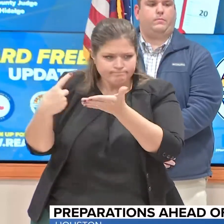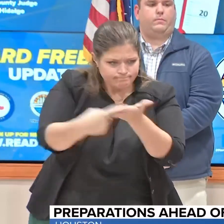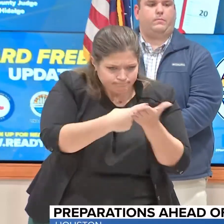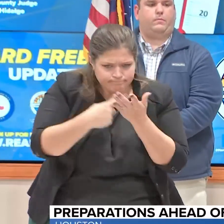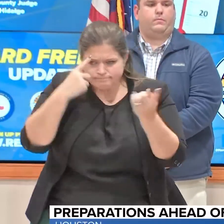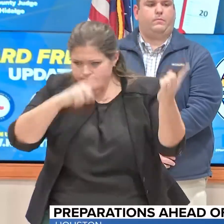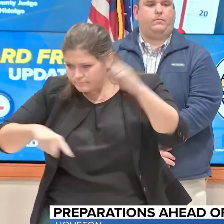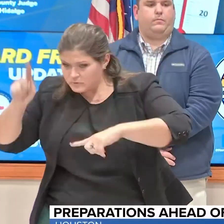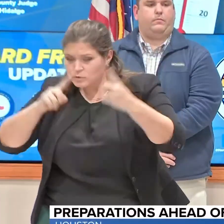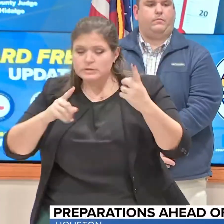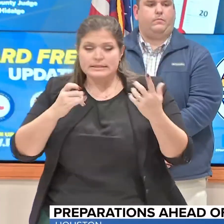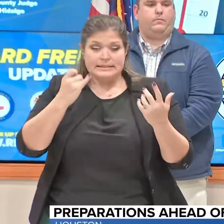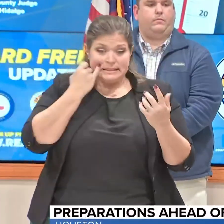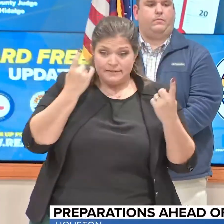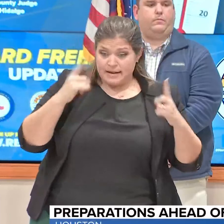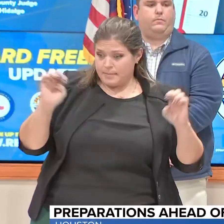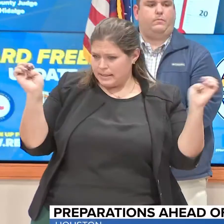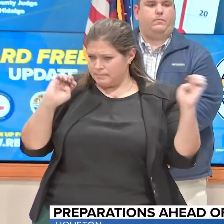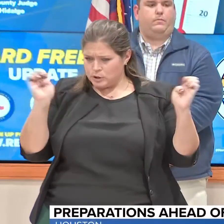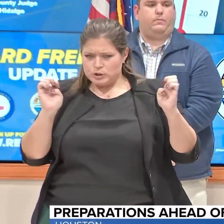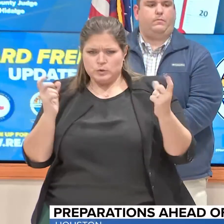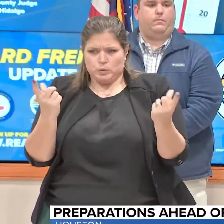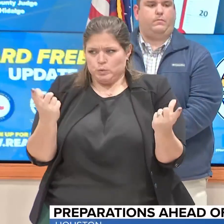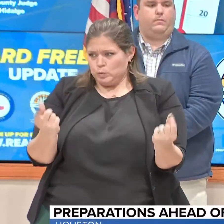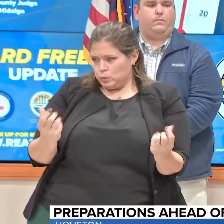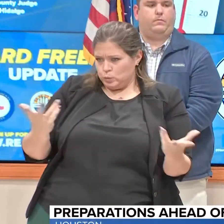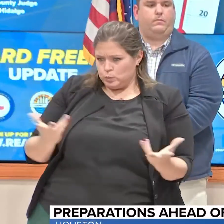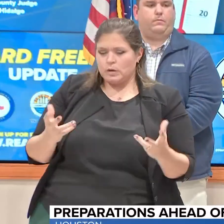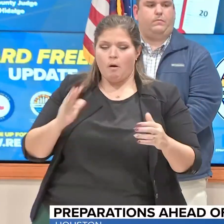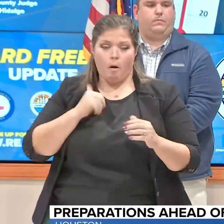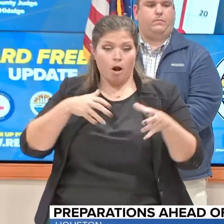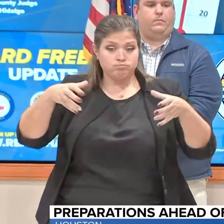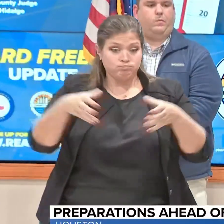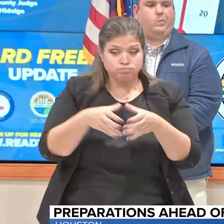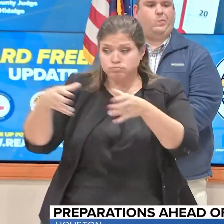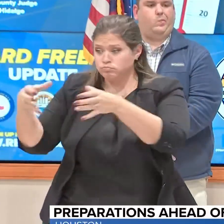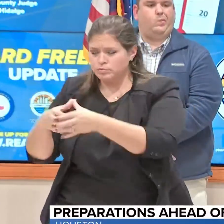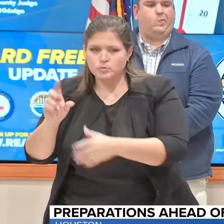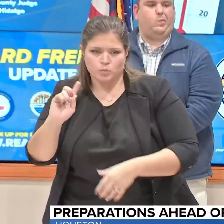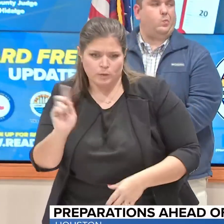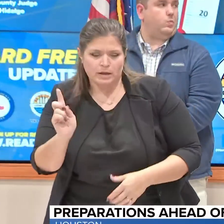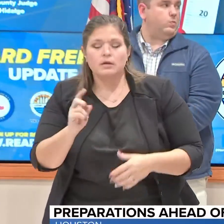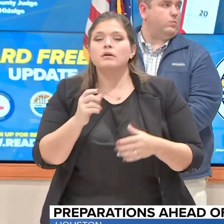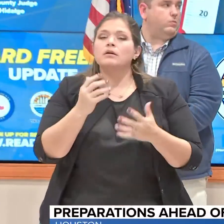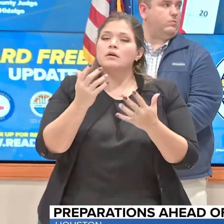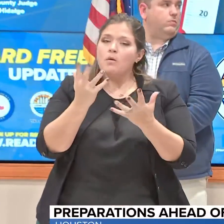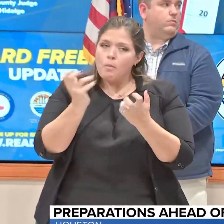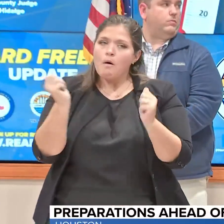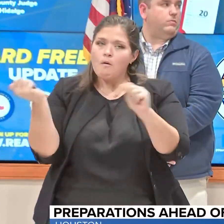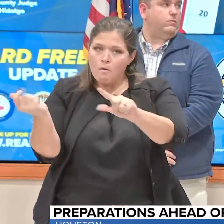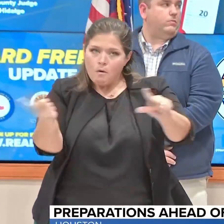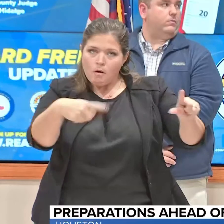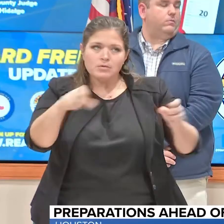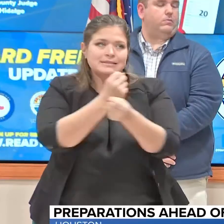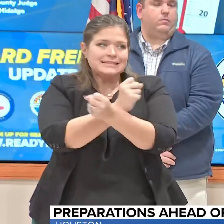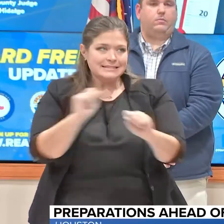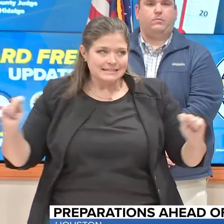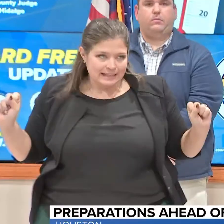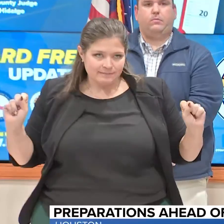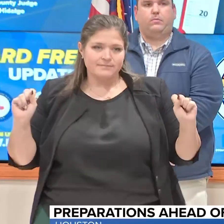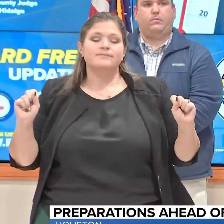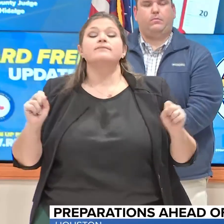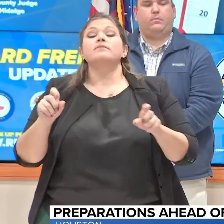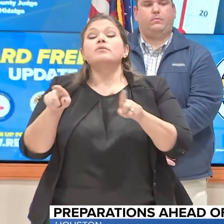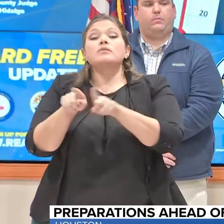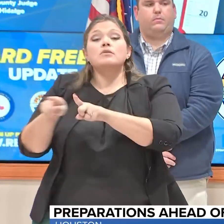fire or if something were to happen, where's our meeting space? Because one of the things we want to do is make sure you get through this season as safely as possible.